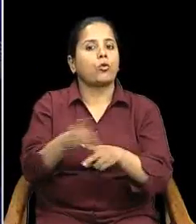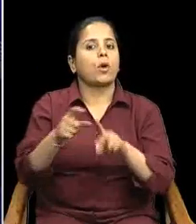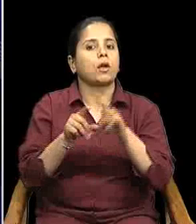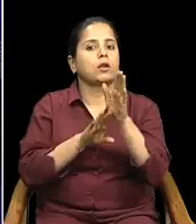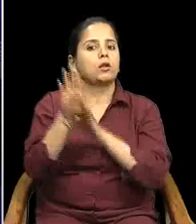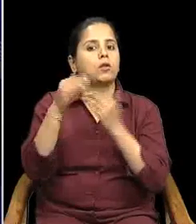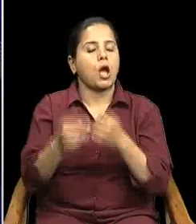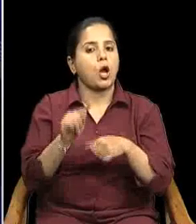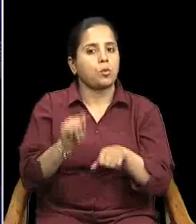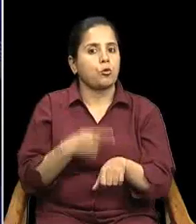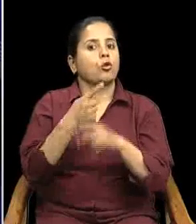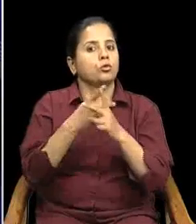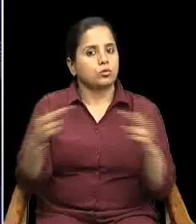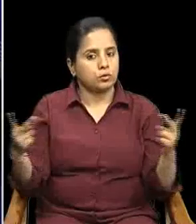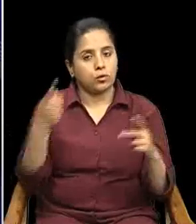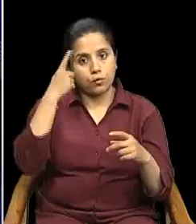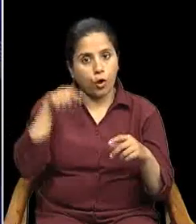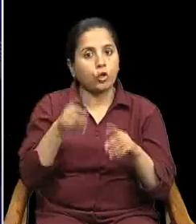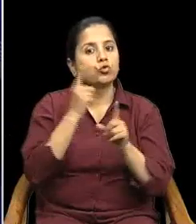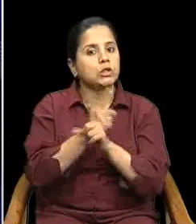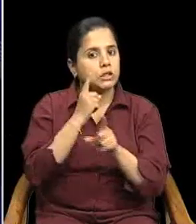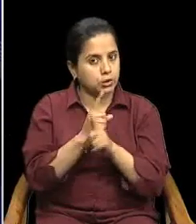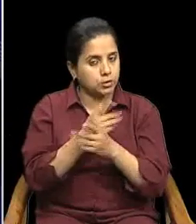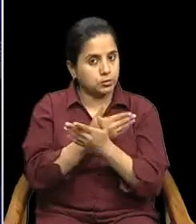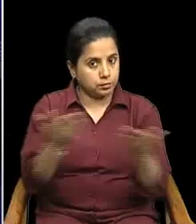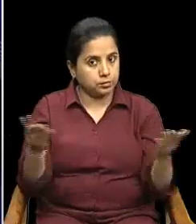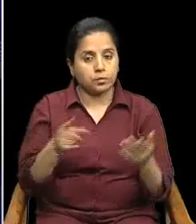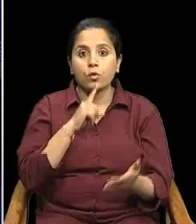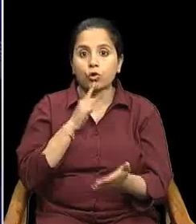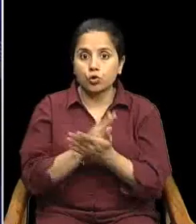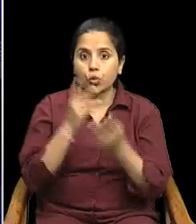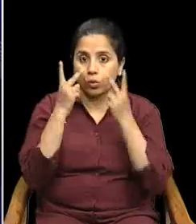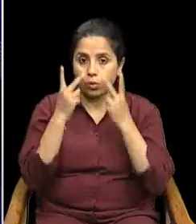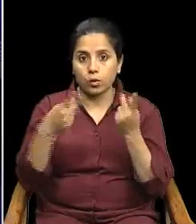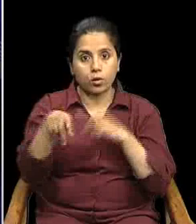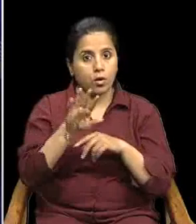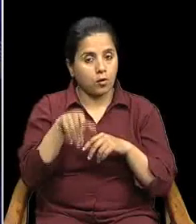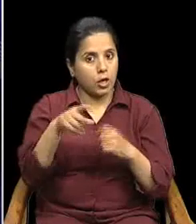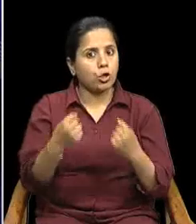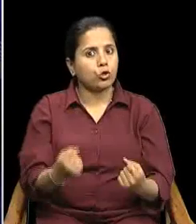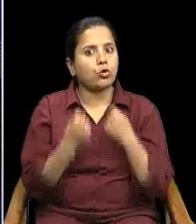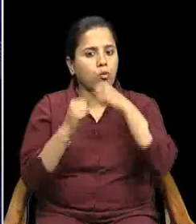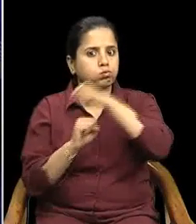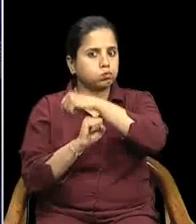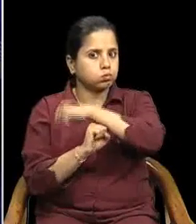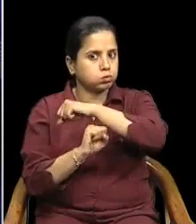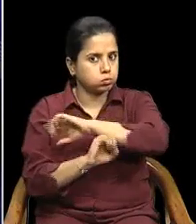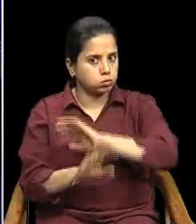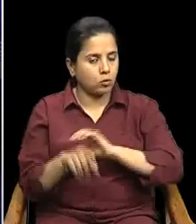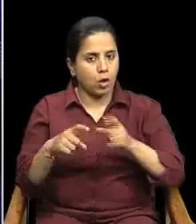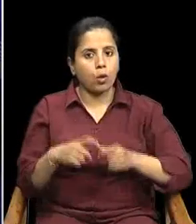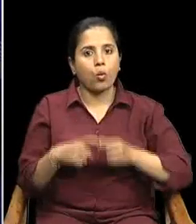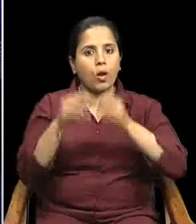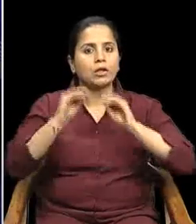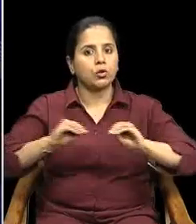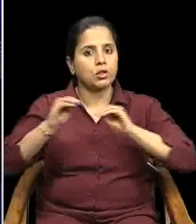development opportunities for the teachers to ensure that they have a strong foundation in the quality